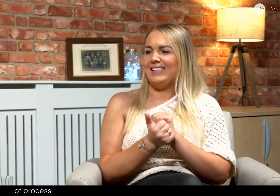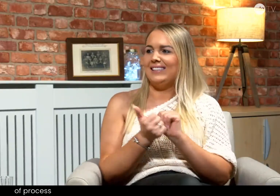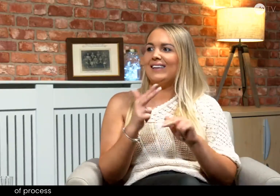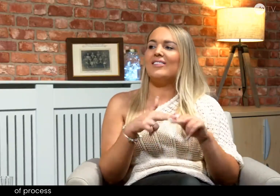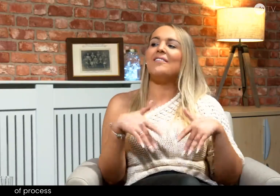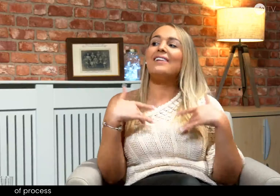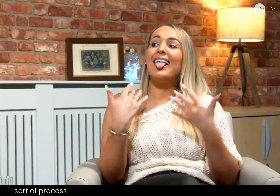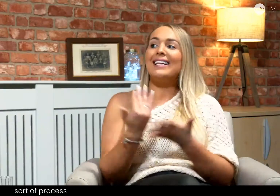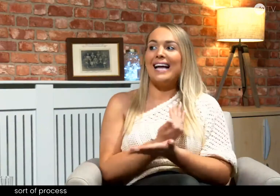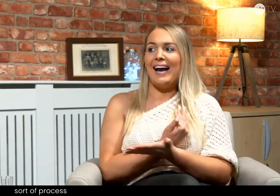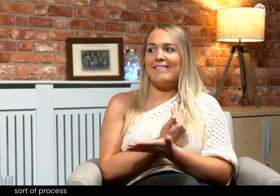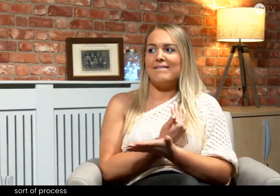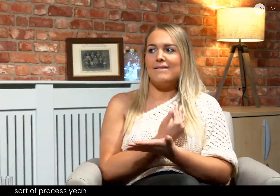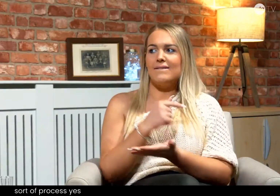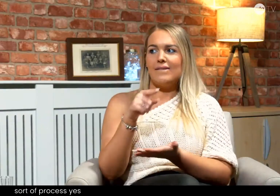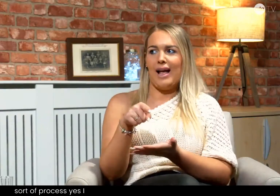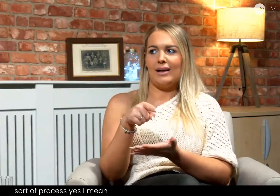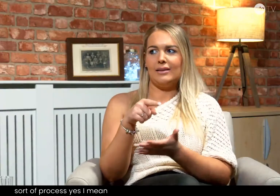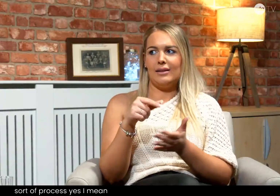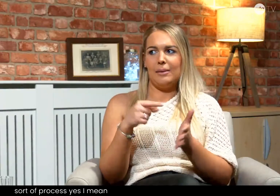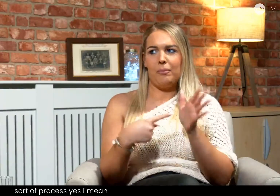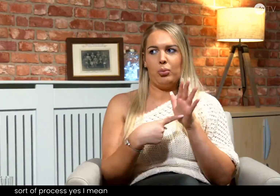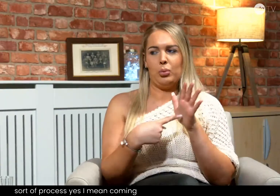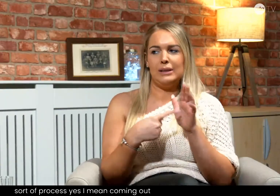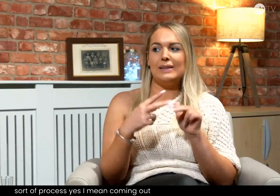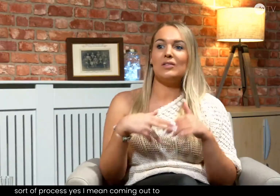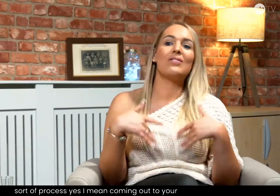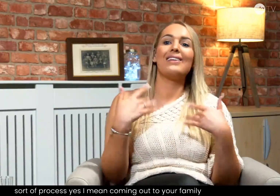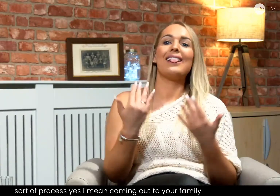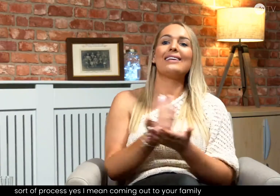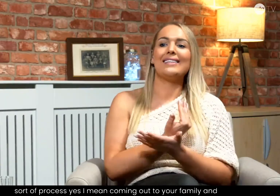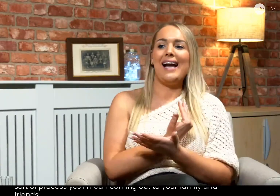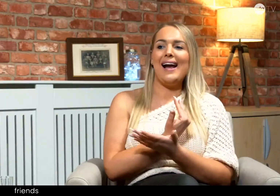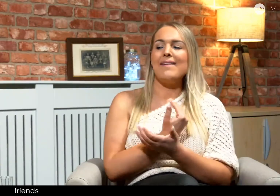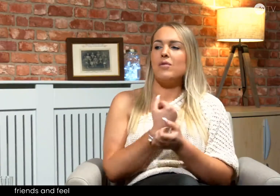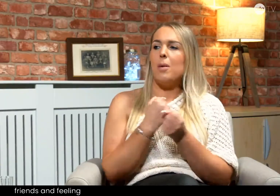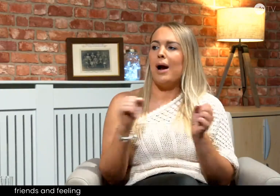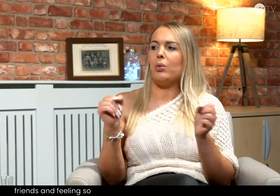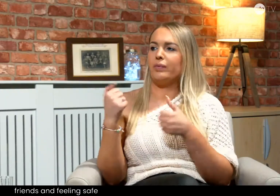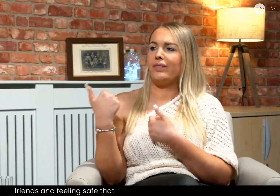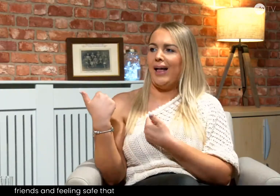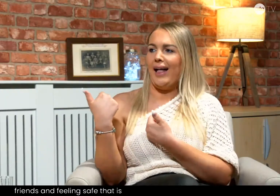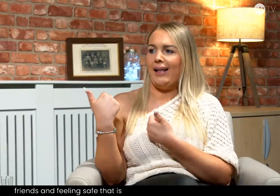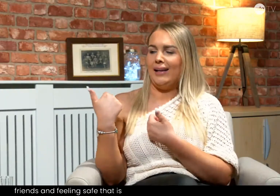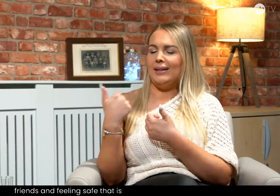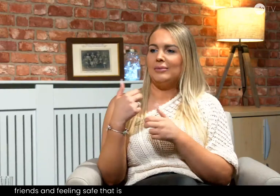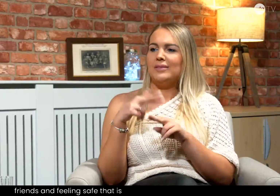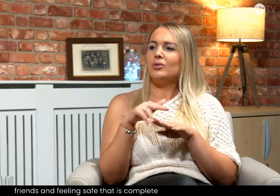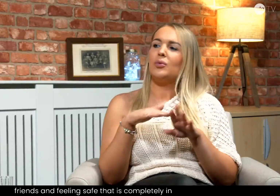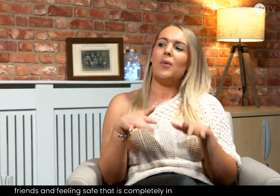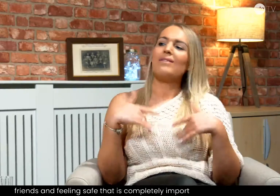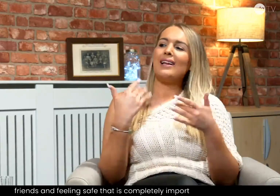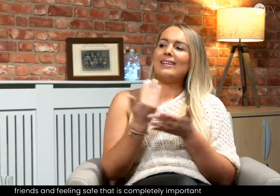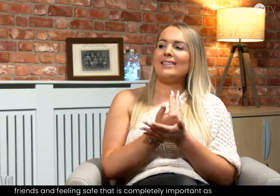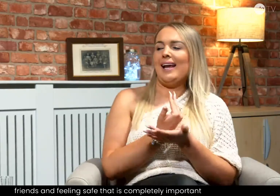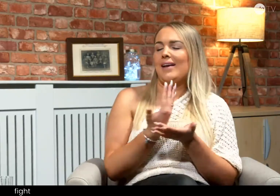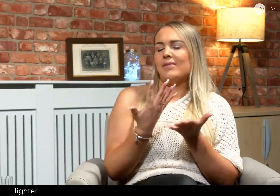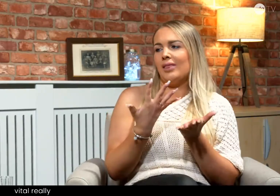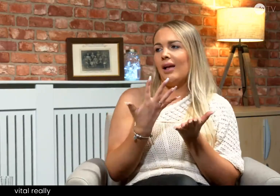Yes, I mean, coming out to your family and friends and feeling safe, that is completely important. That's vital, really. It's so empowering. And